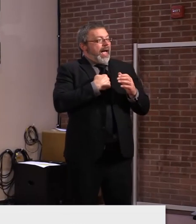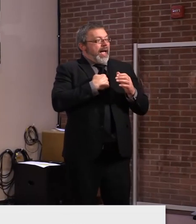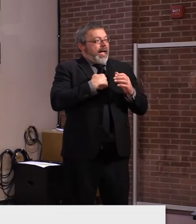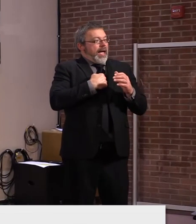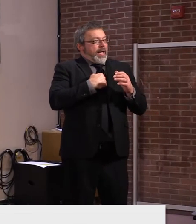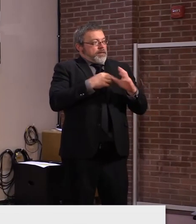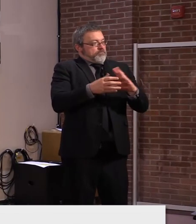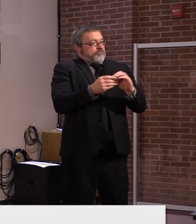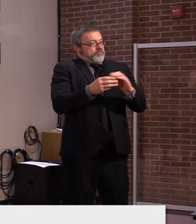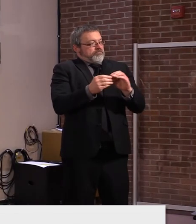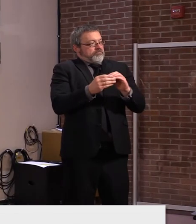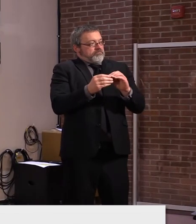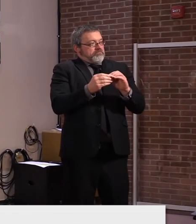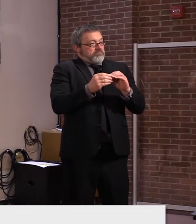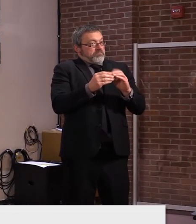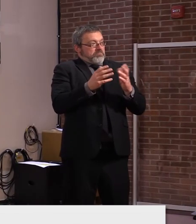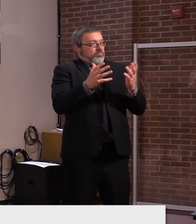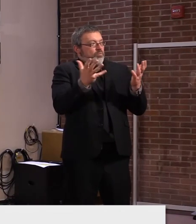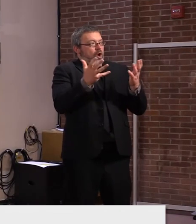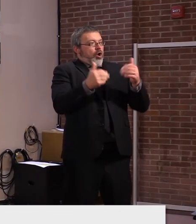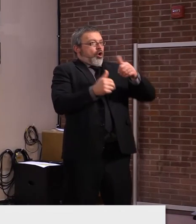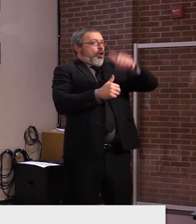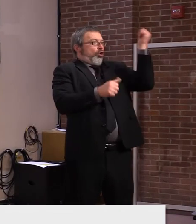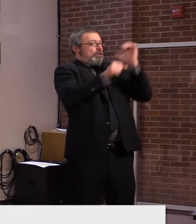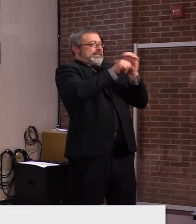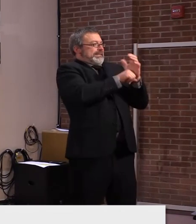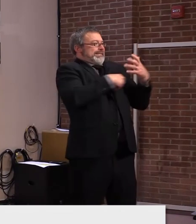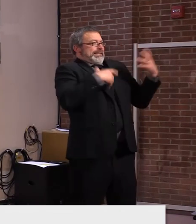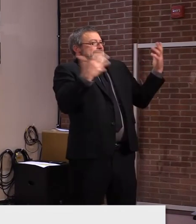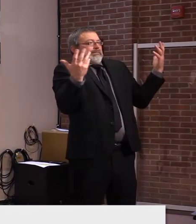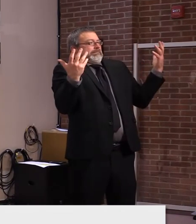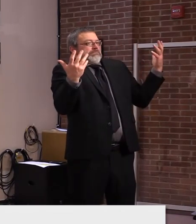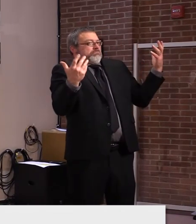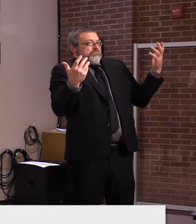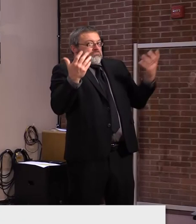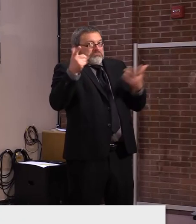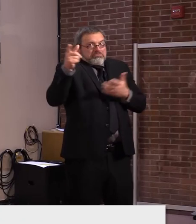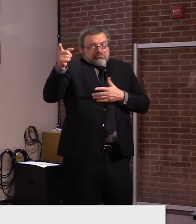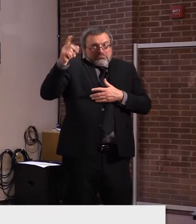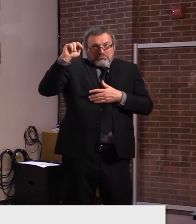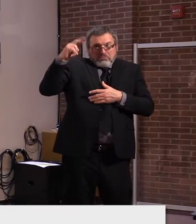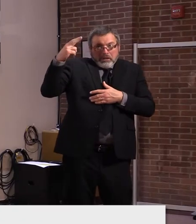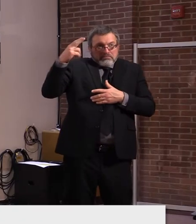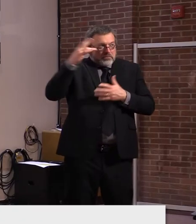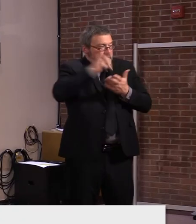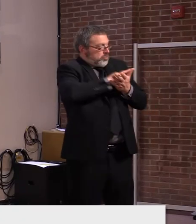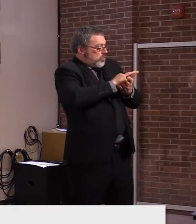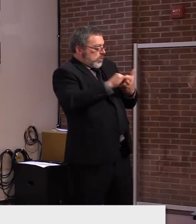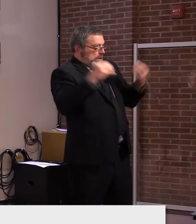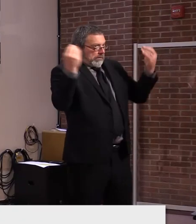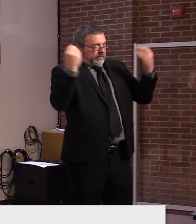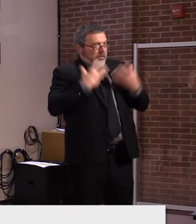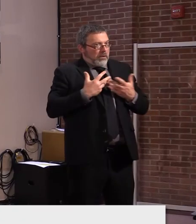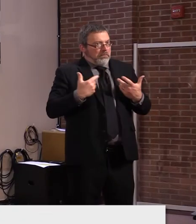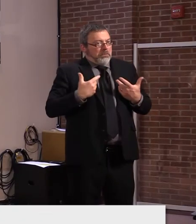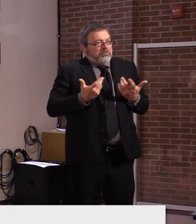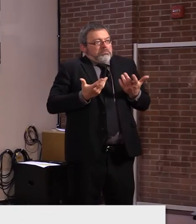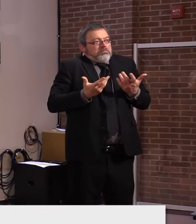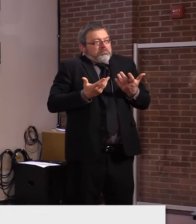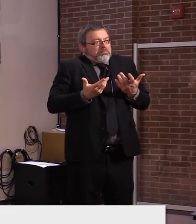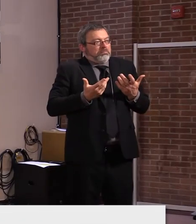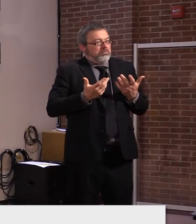we rely on. Also, you got to remember we've slowed down a little bit too in terms of vaccinations, particularly